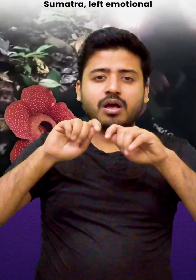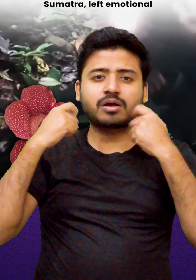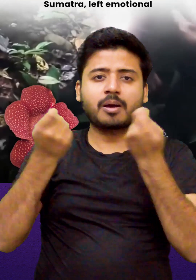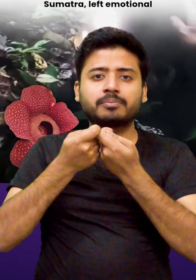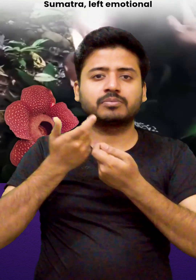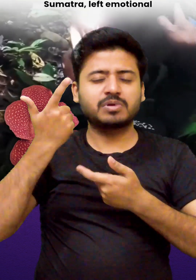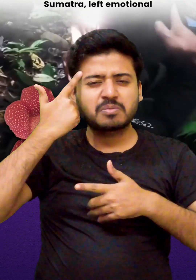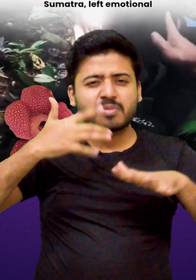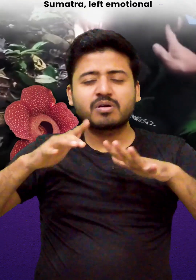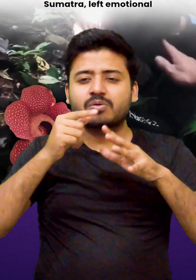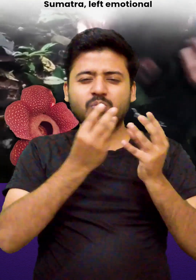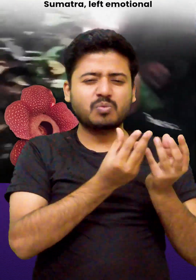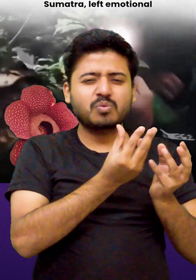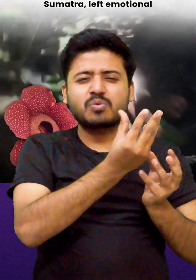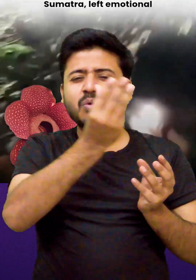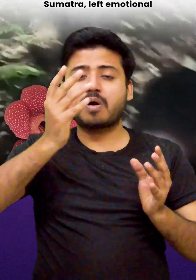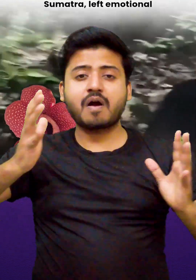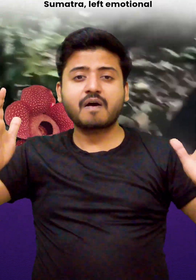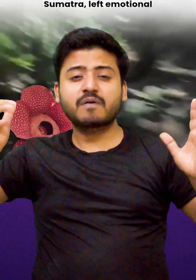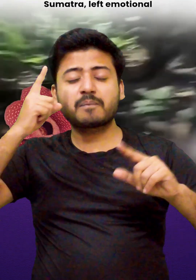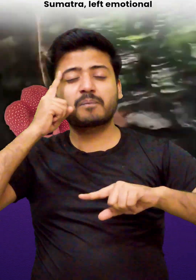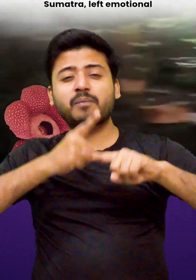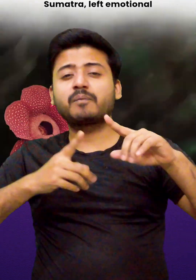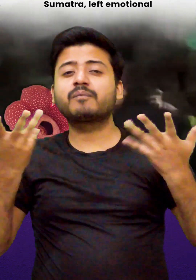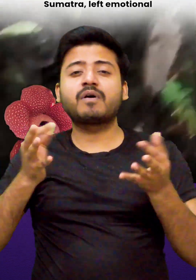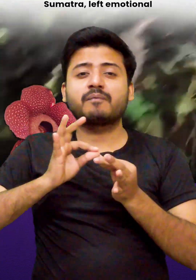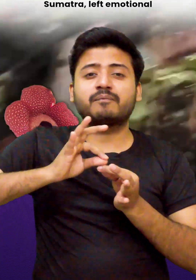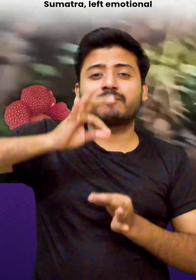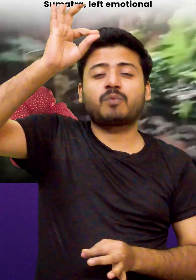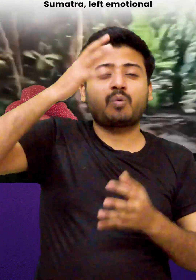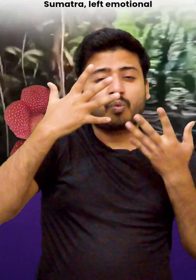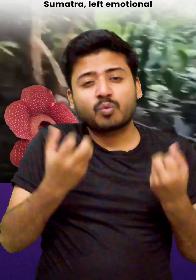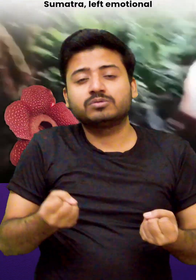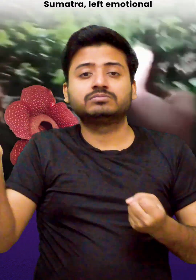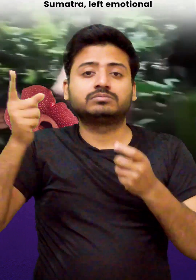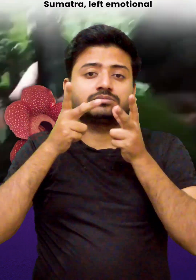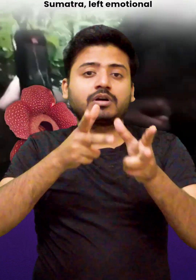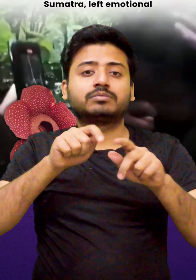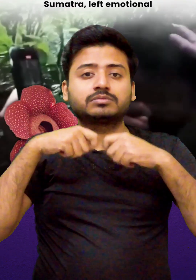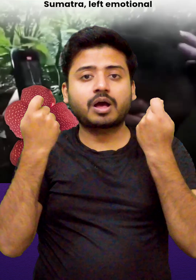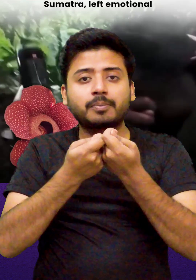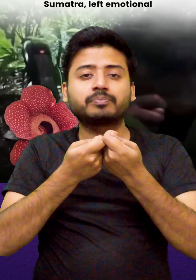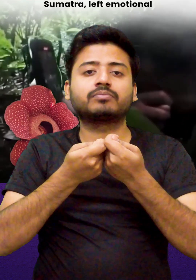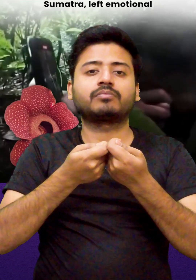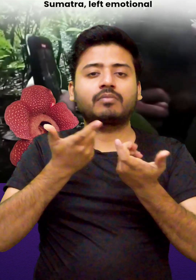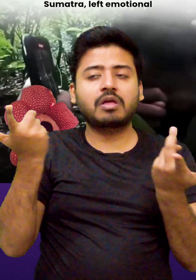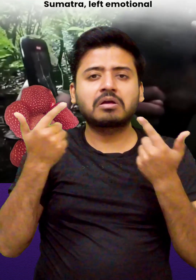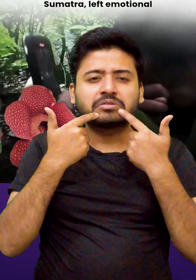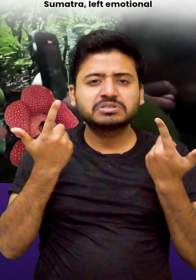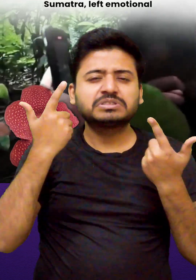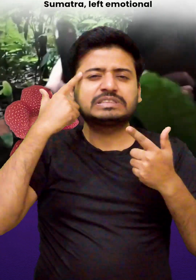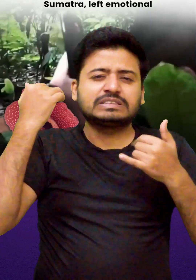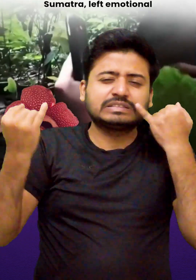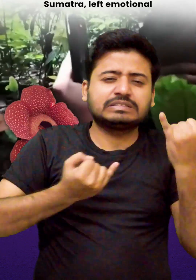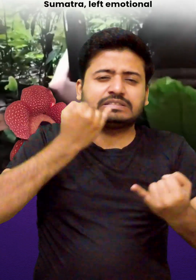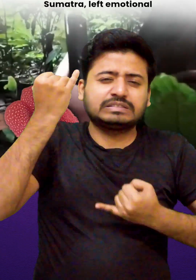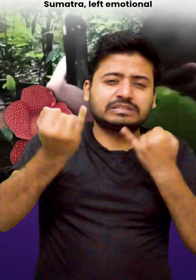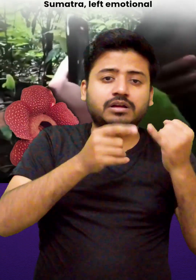emotional moment reflects the dedication, patience, and passion of those who brave difficult terrain and wildlife to study